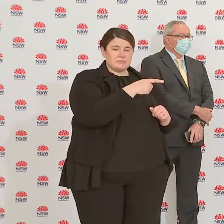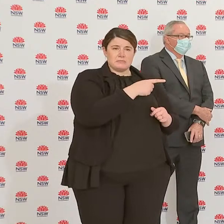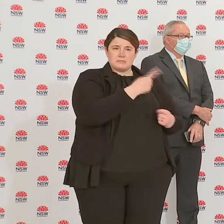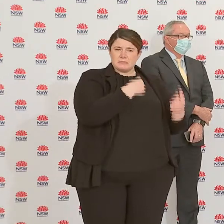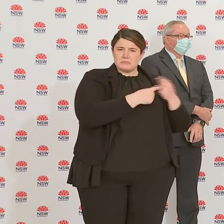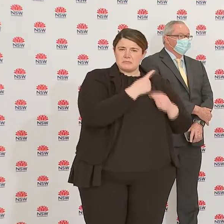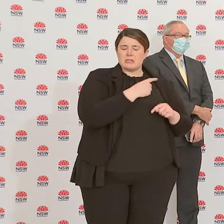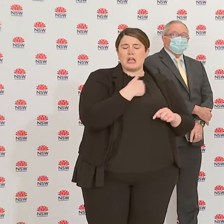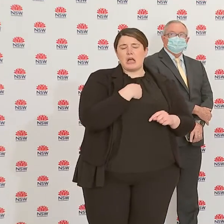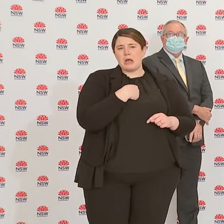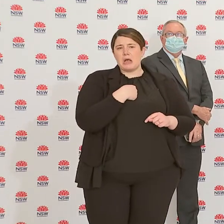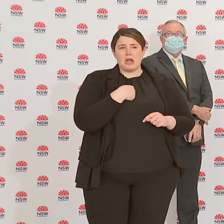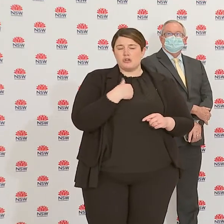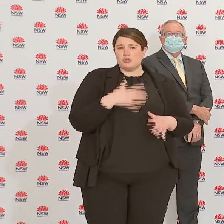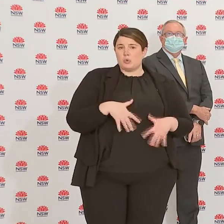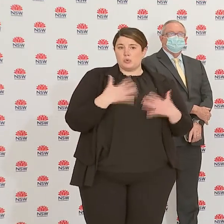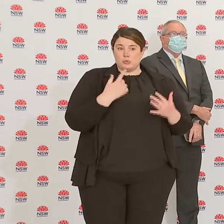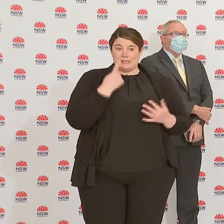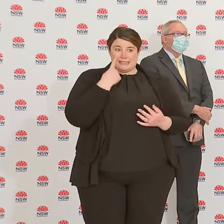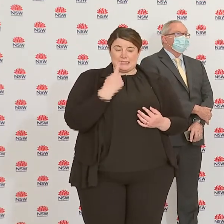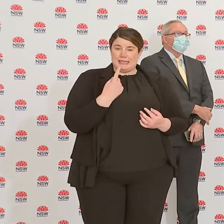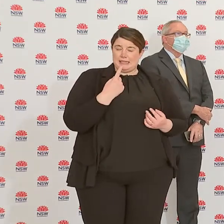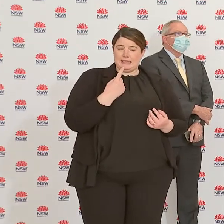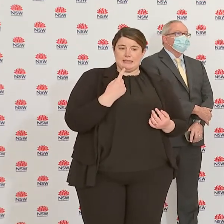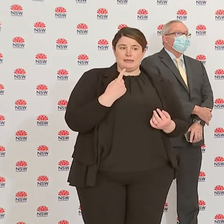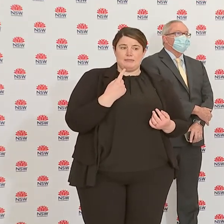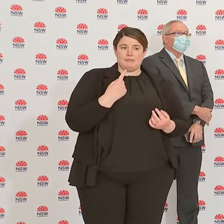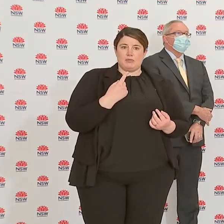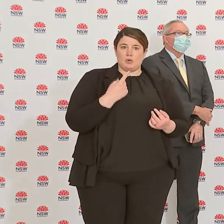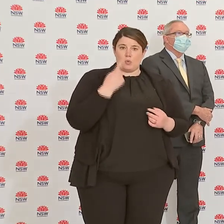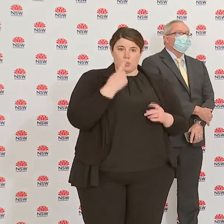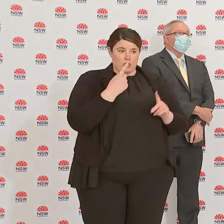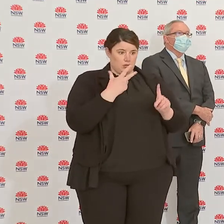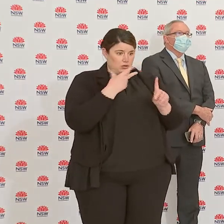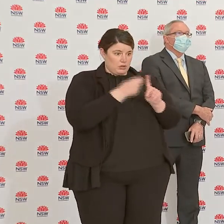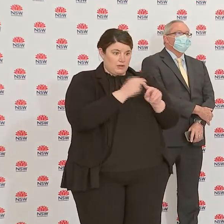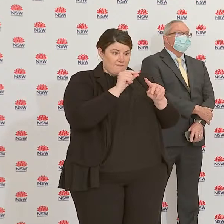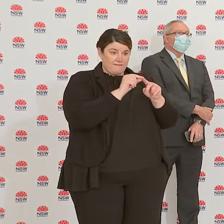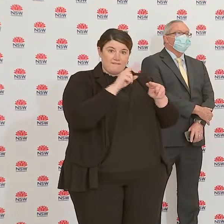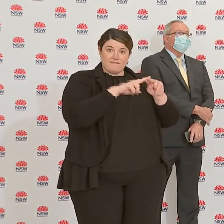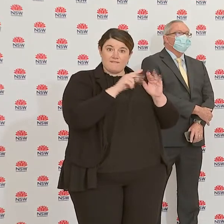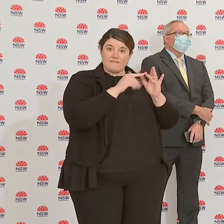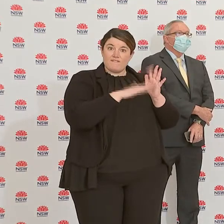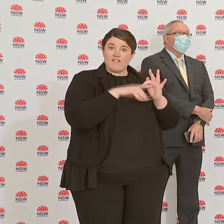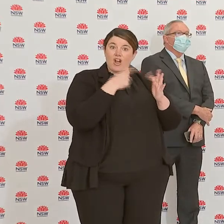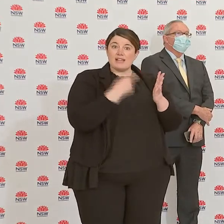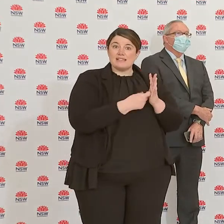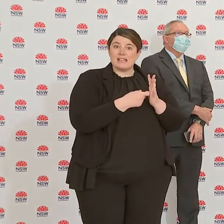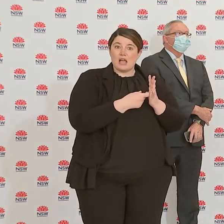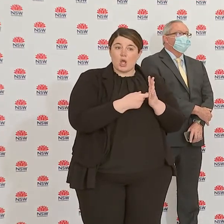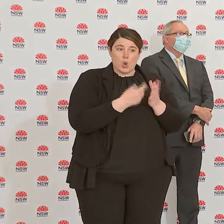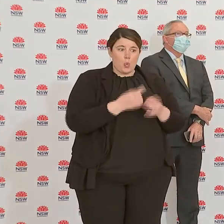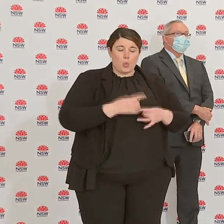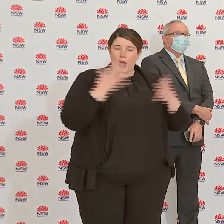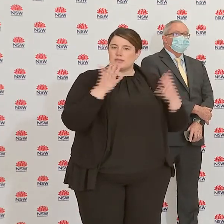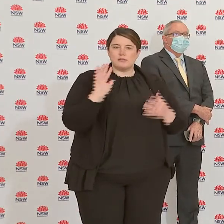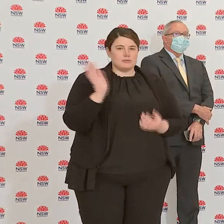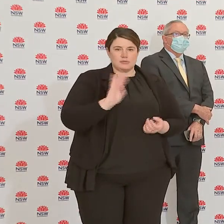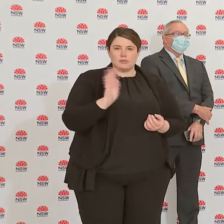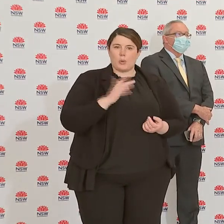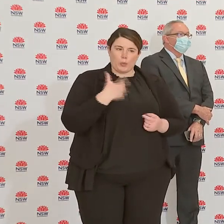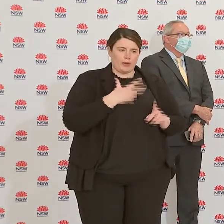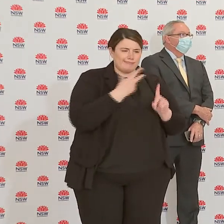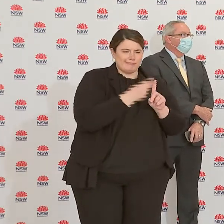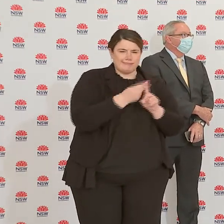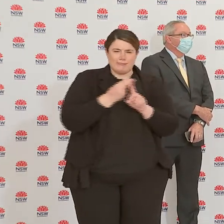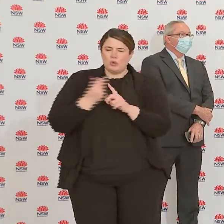but can I just say I do not want to see 1 ounce or 1 dose of Pfizer going to waste at this current time.